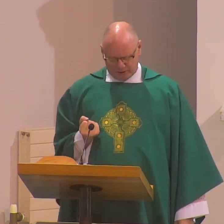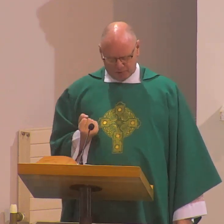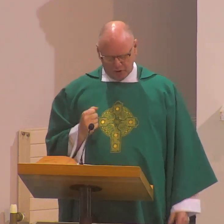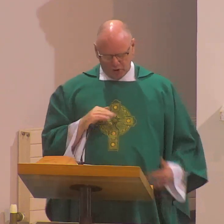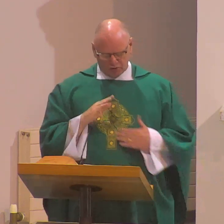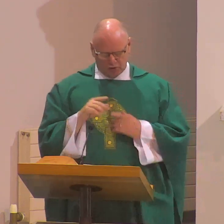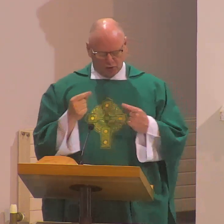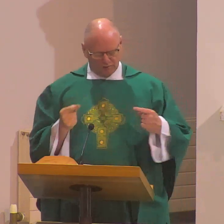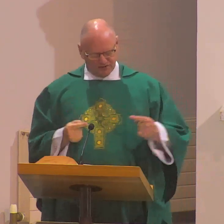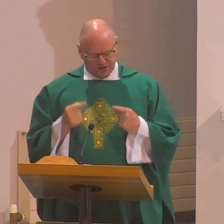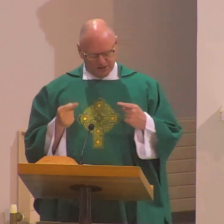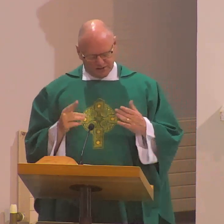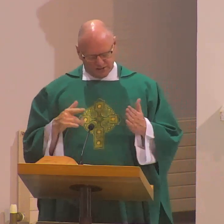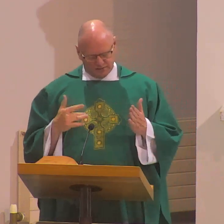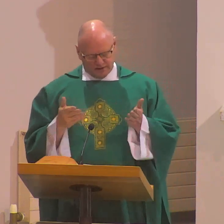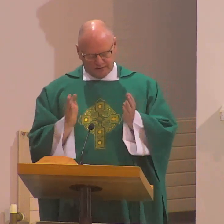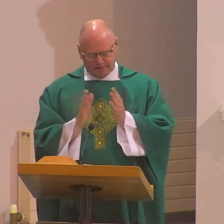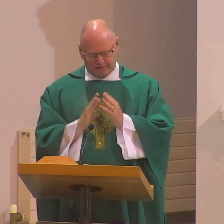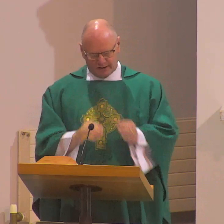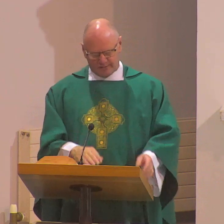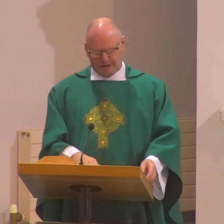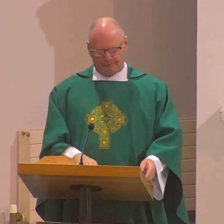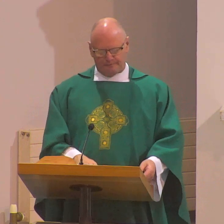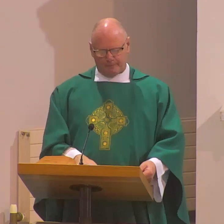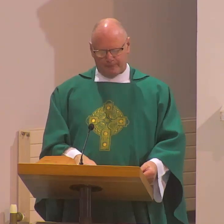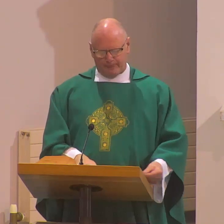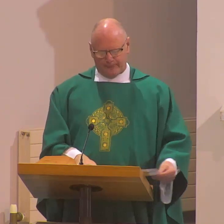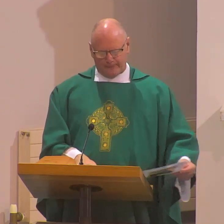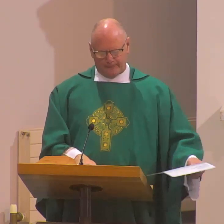faced up to all the challenges of life. Amen.